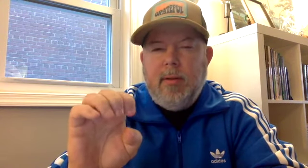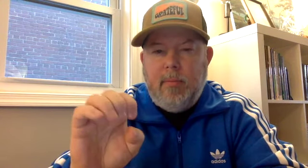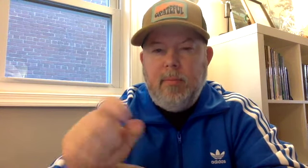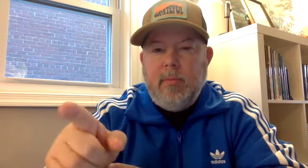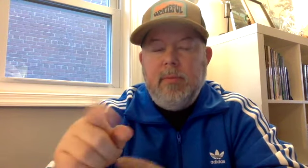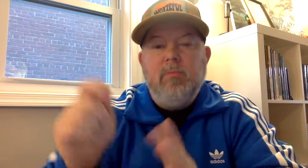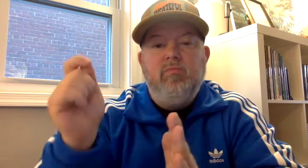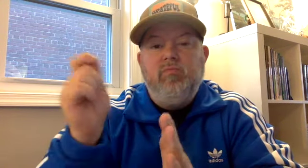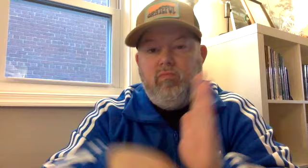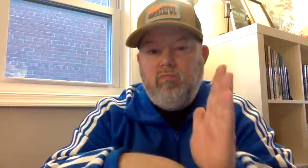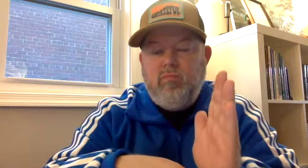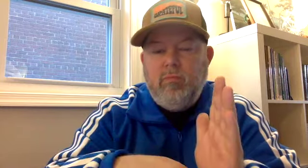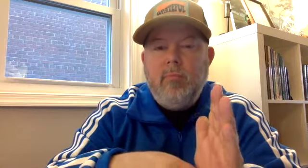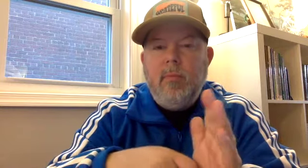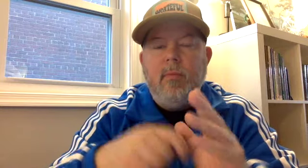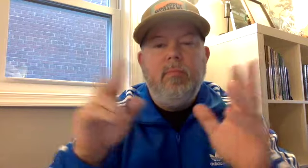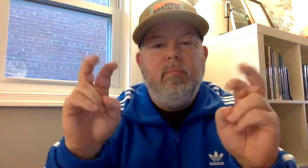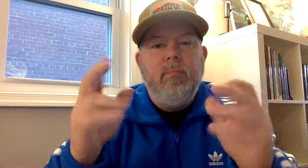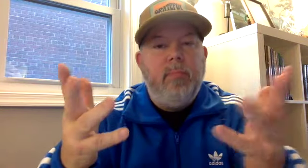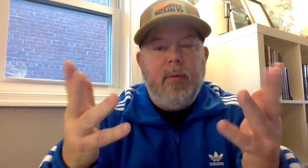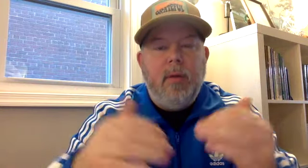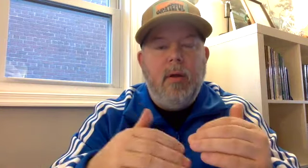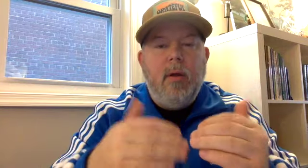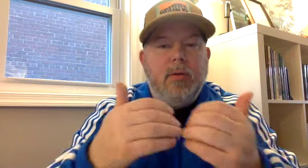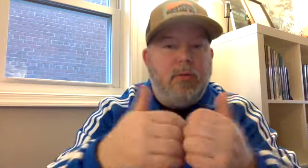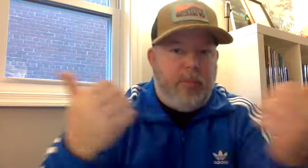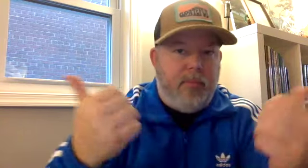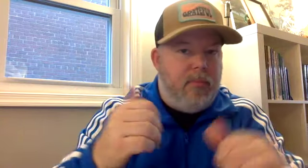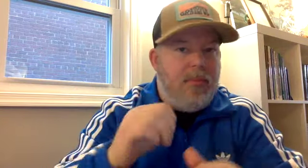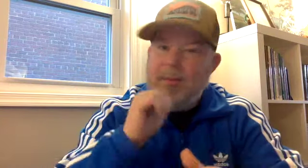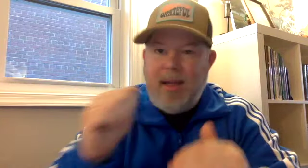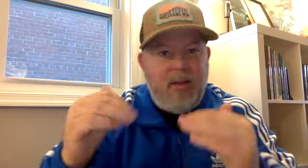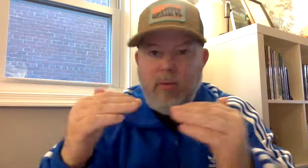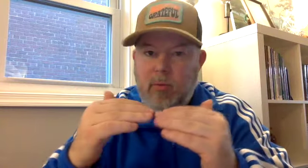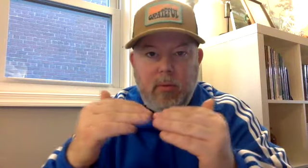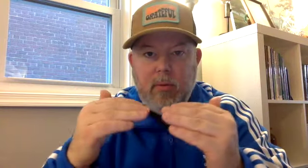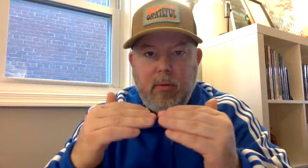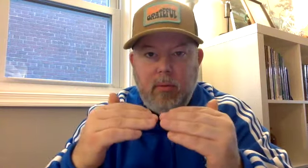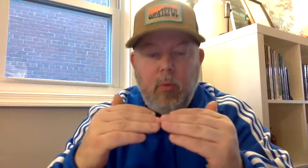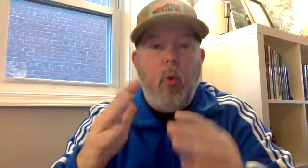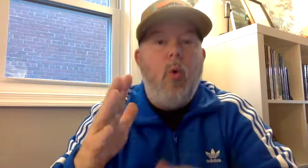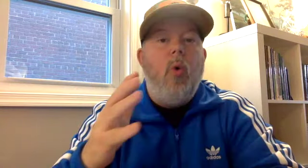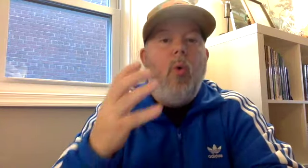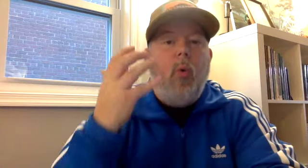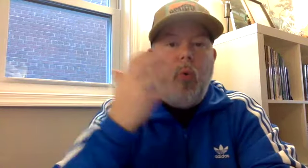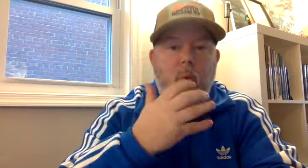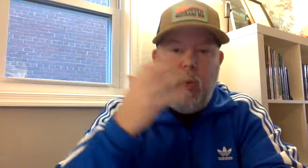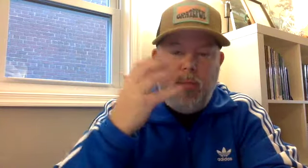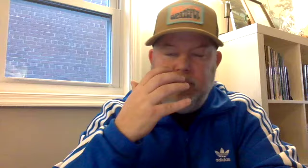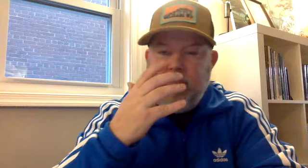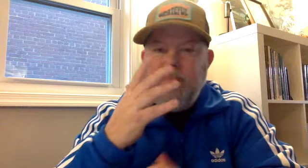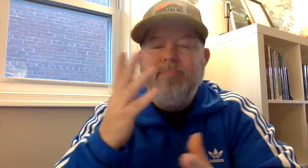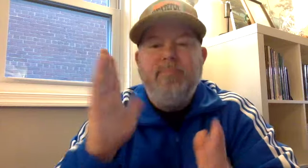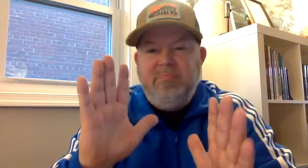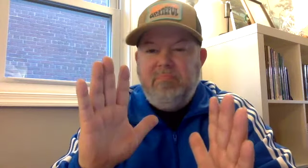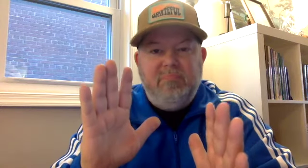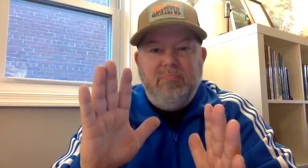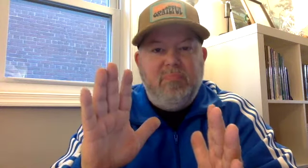back, shoulders, and legs. Safely with the ultimate approach. Tone and shape your entire body. You are calling is not available. And